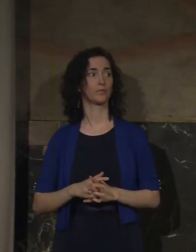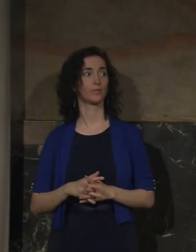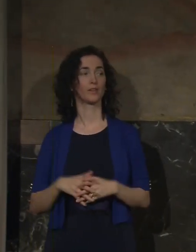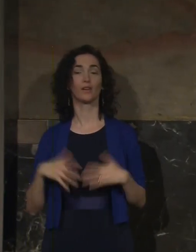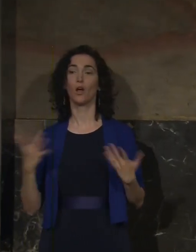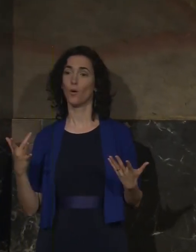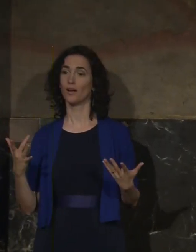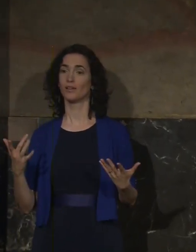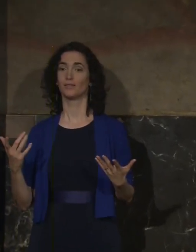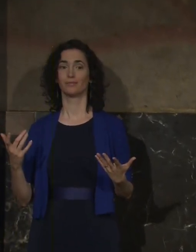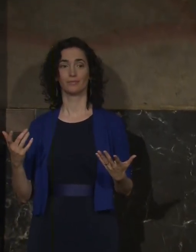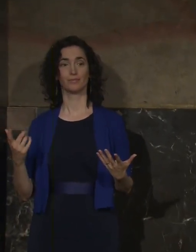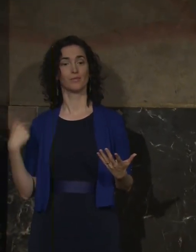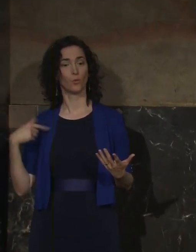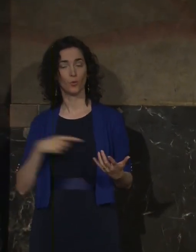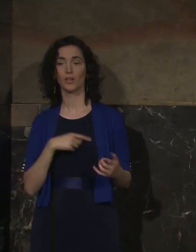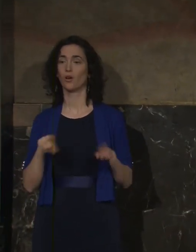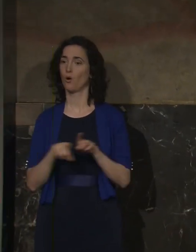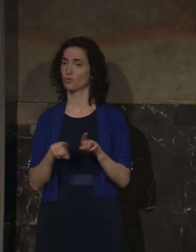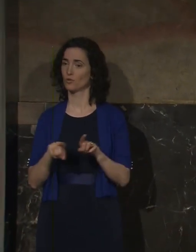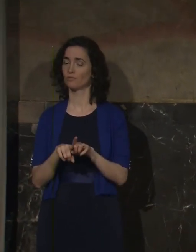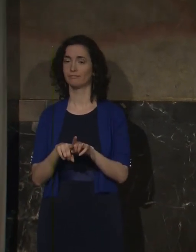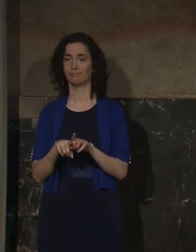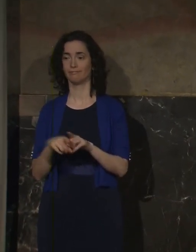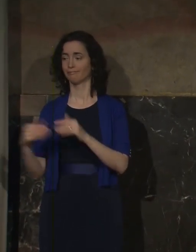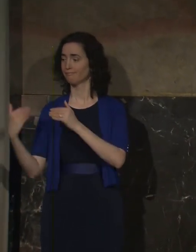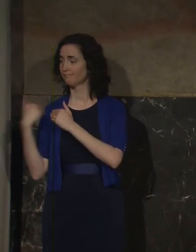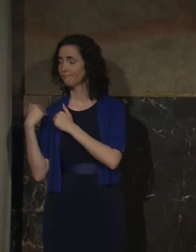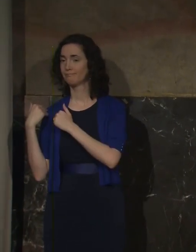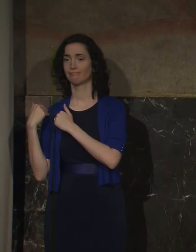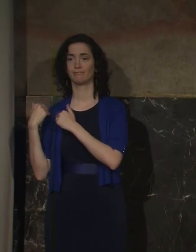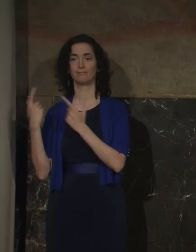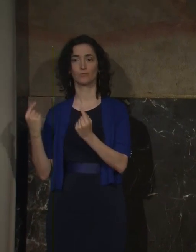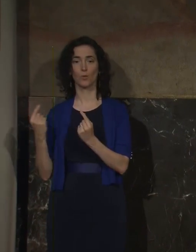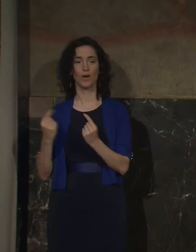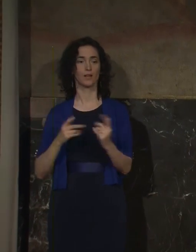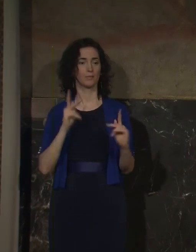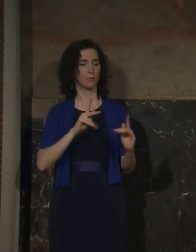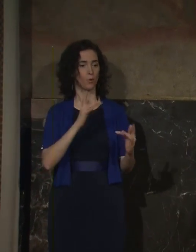we're also doing our part through contact tracing and testing.